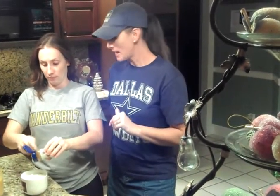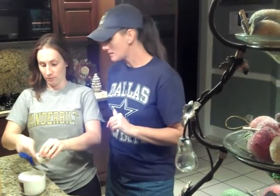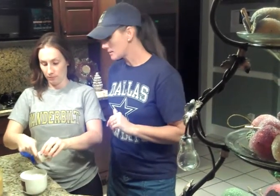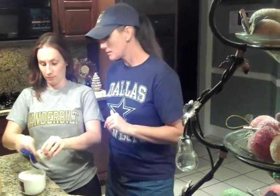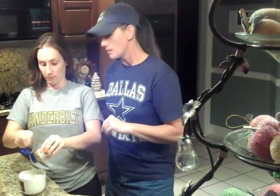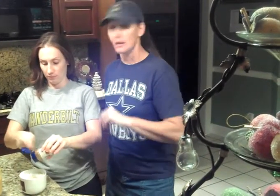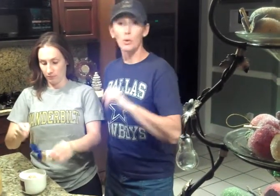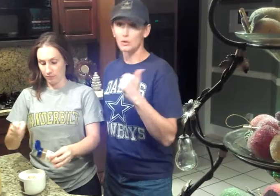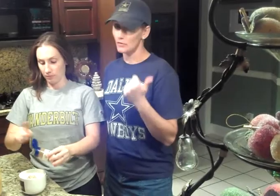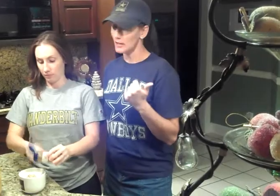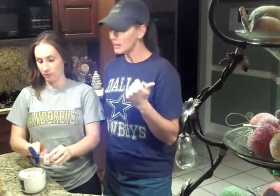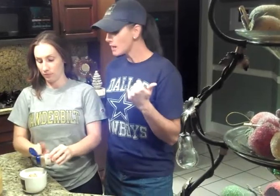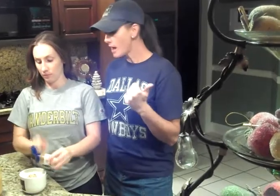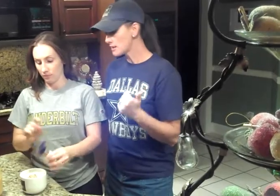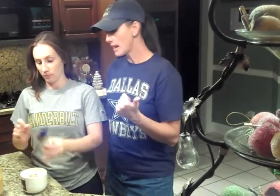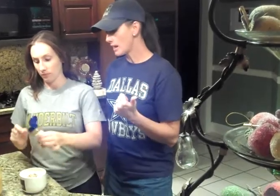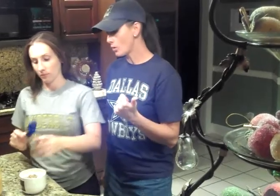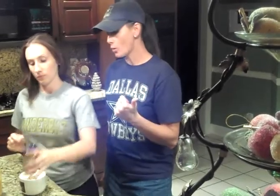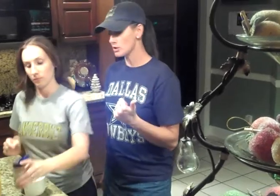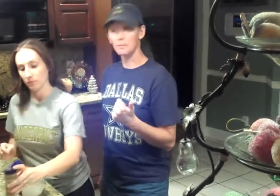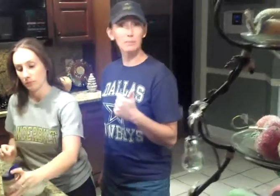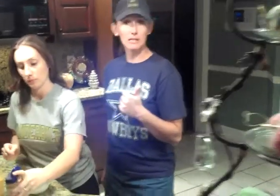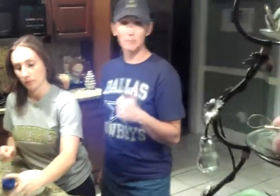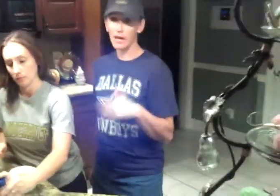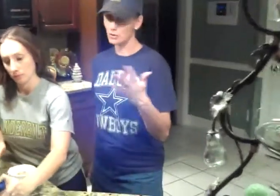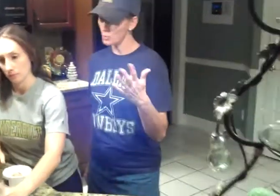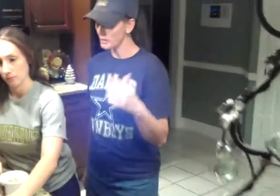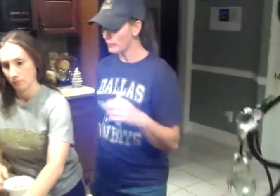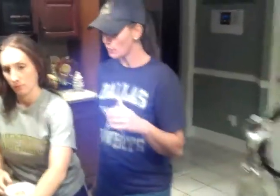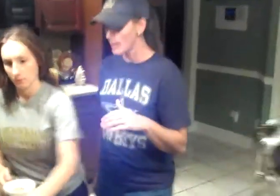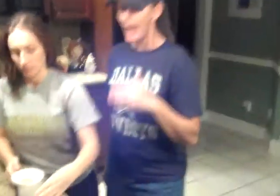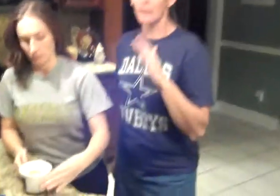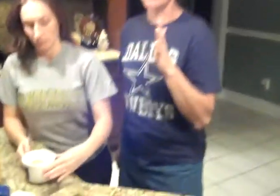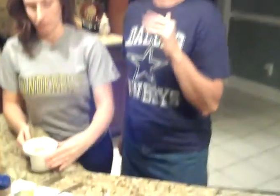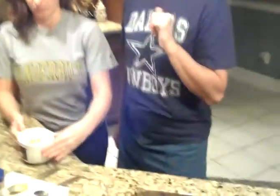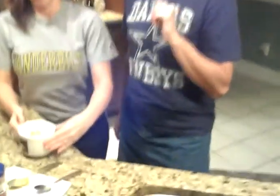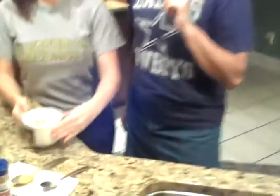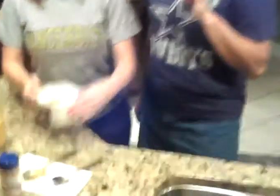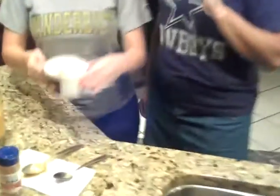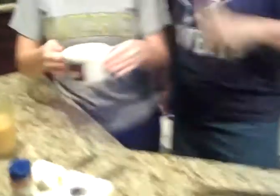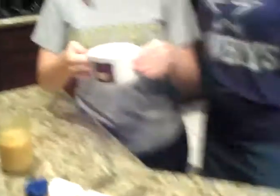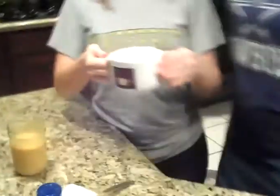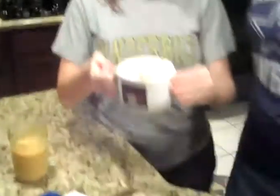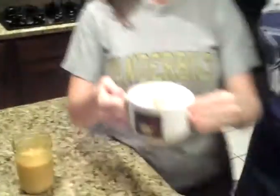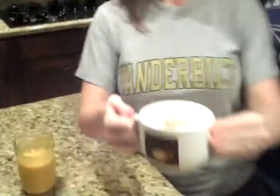makes, whether it's a vanilla latte or pumpkin spice or whatever, I think that makes it. Okay, taste